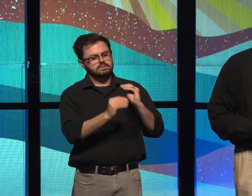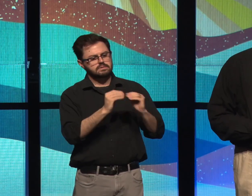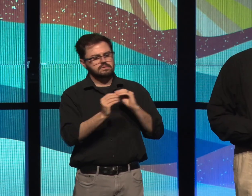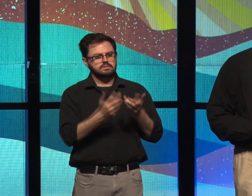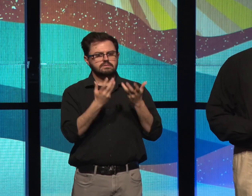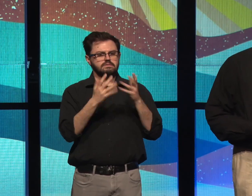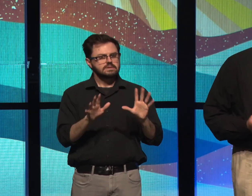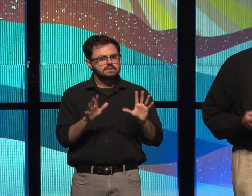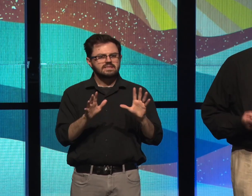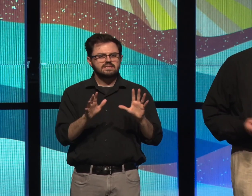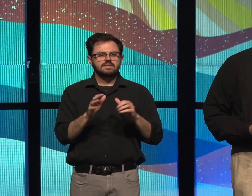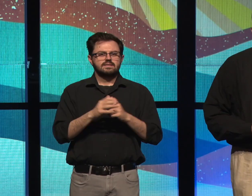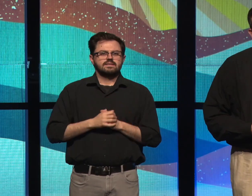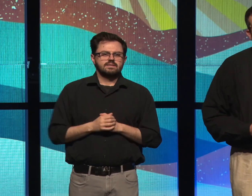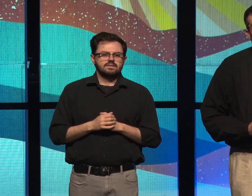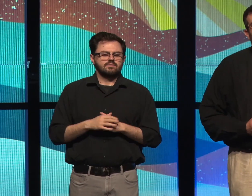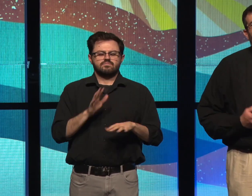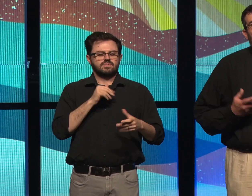its interests.